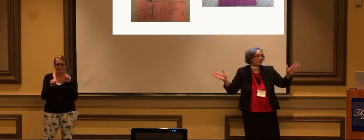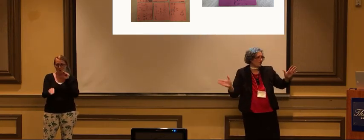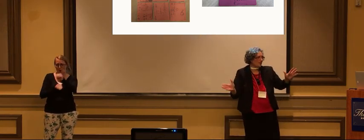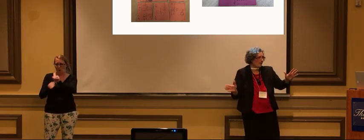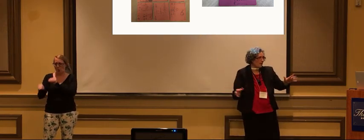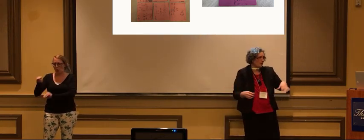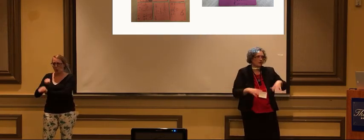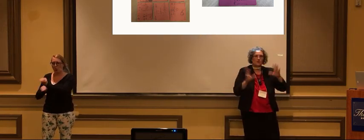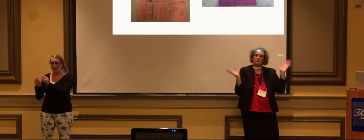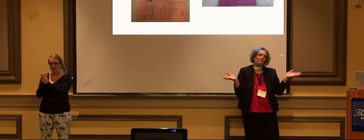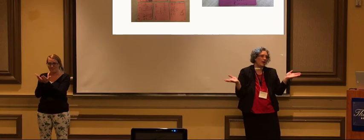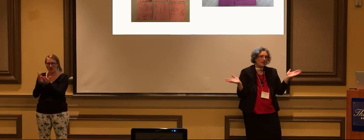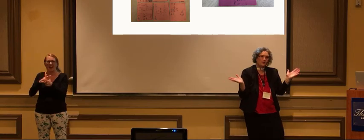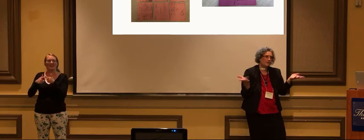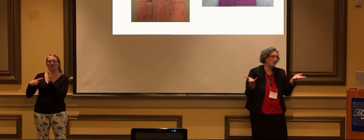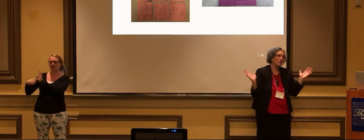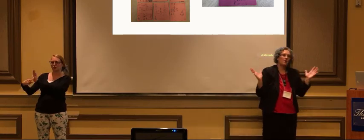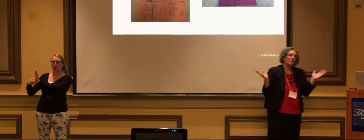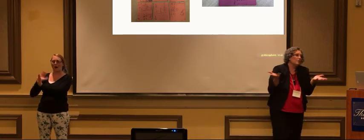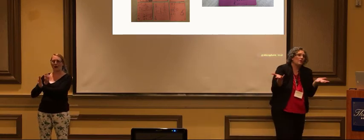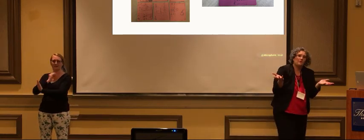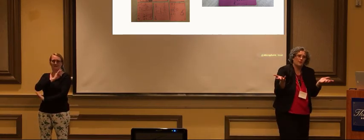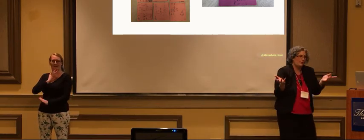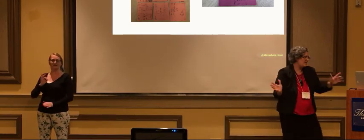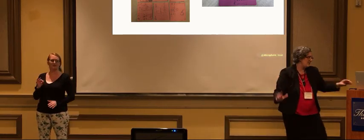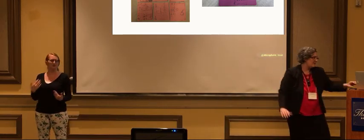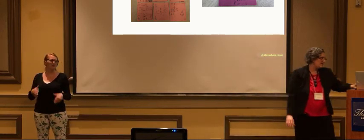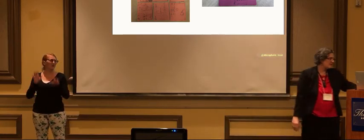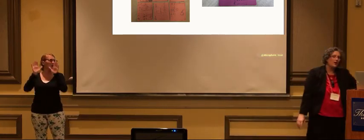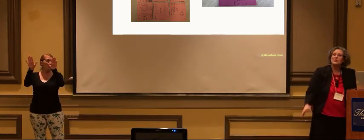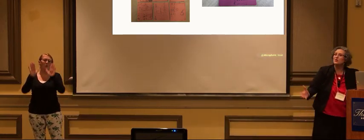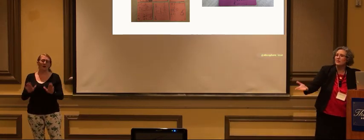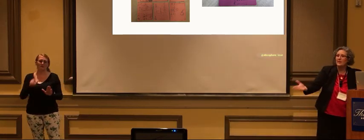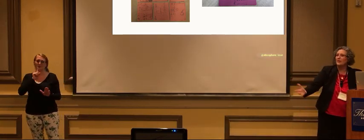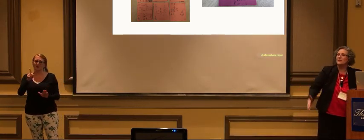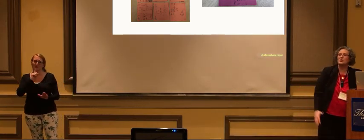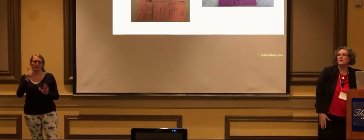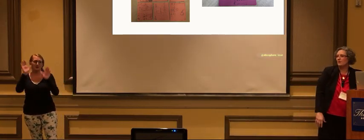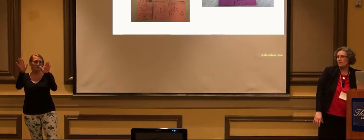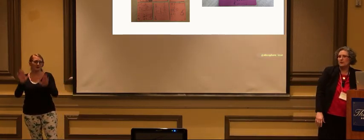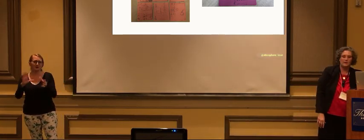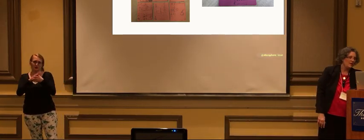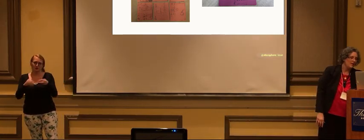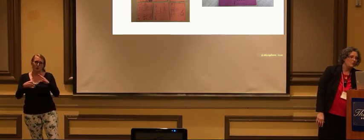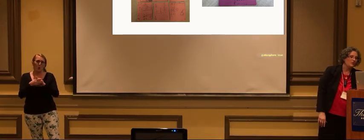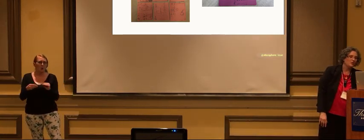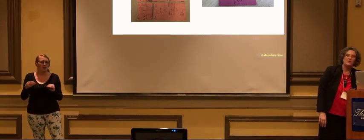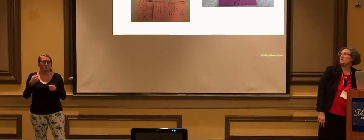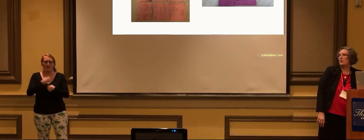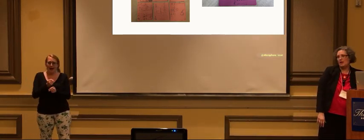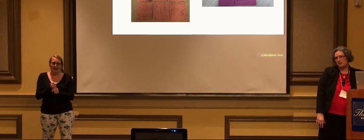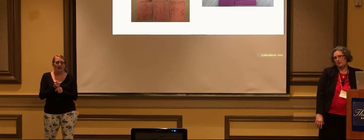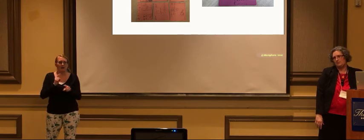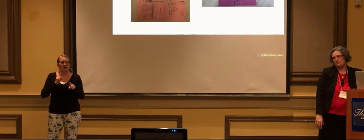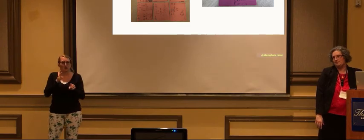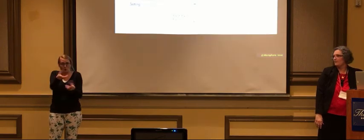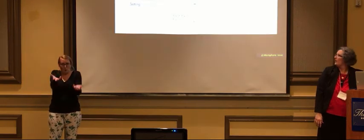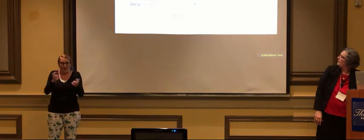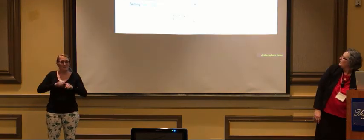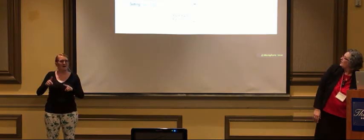it with one of our staff members. And it was, it was wonderful. It's all the story making that you've ever wanted, but you didn't know